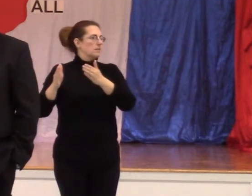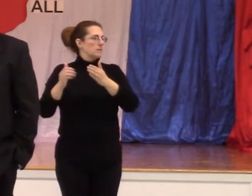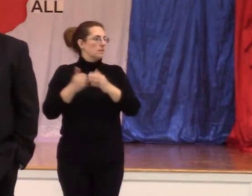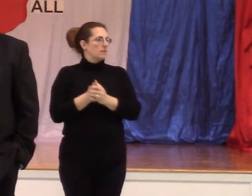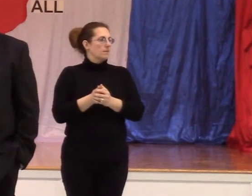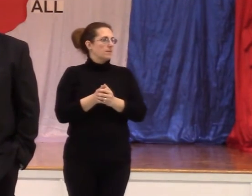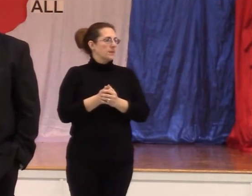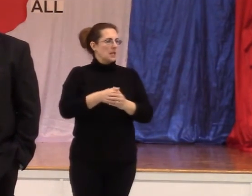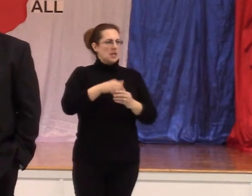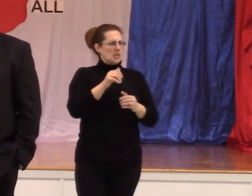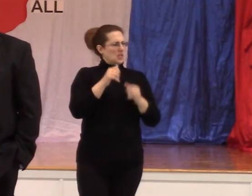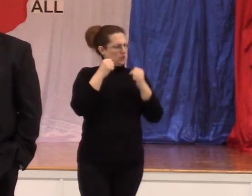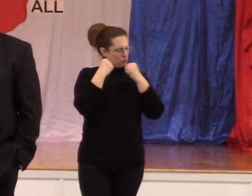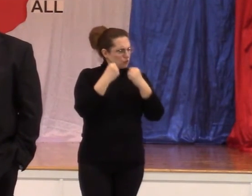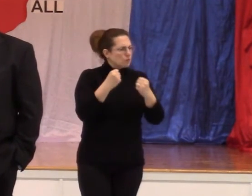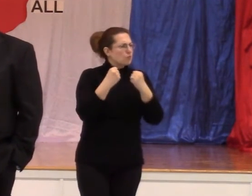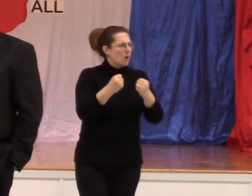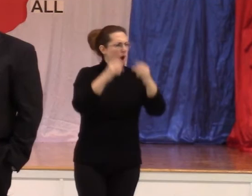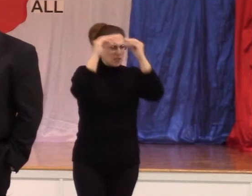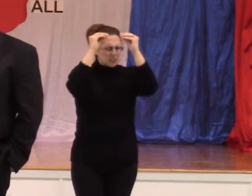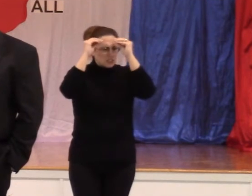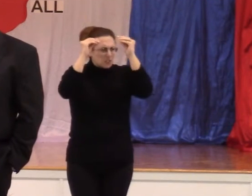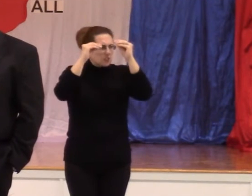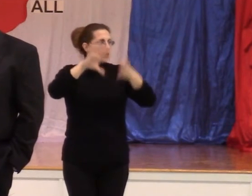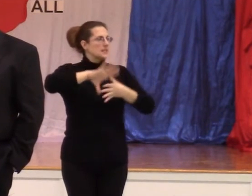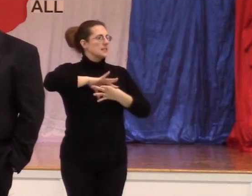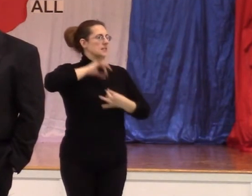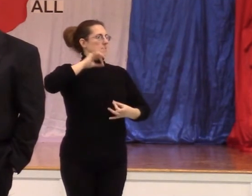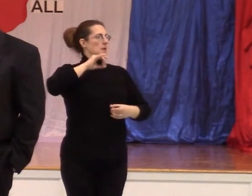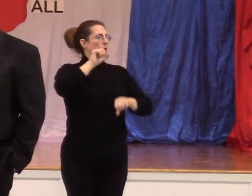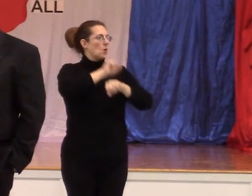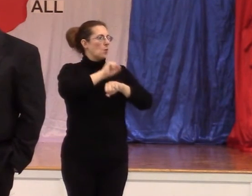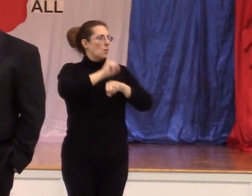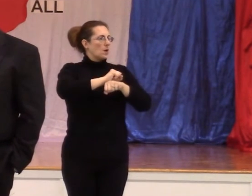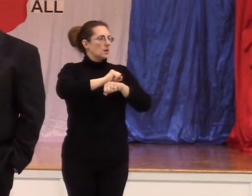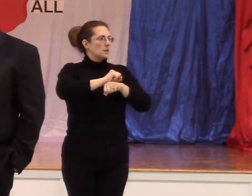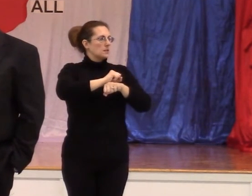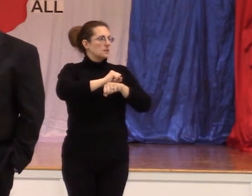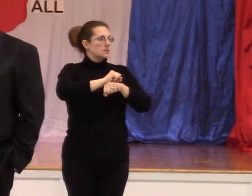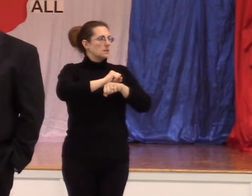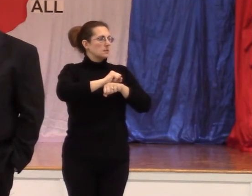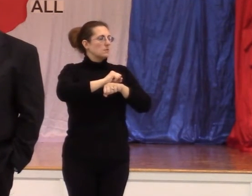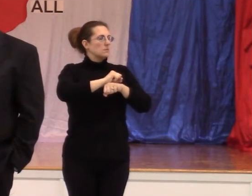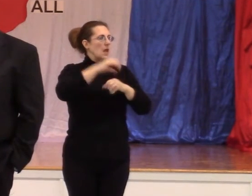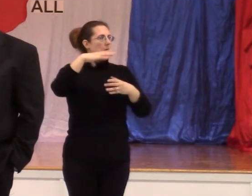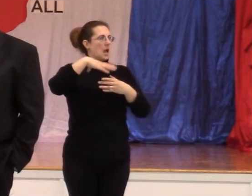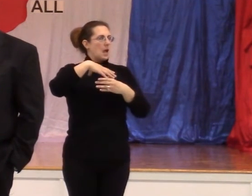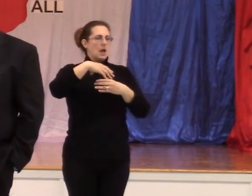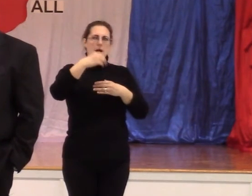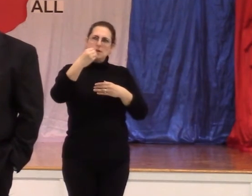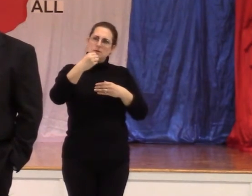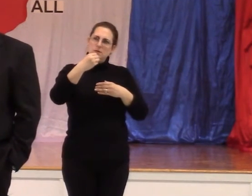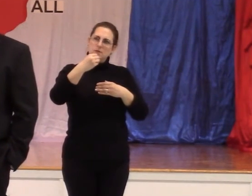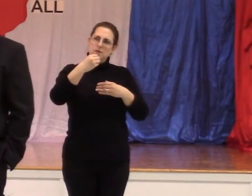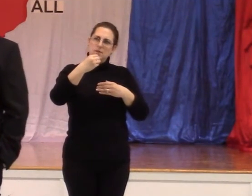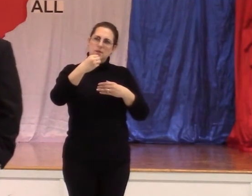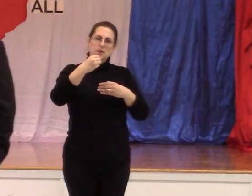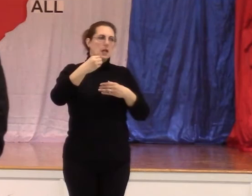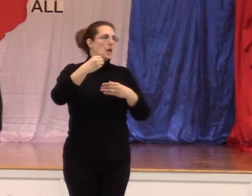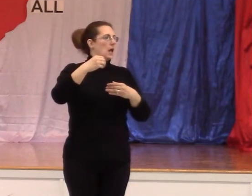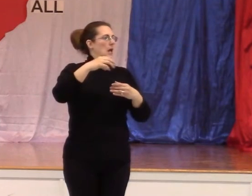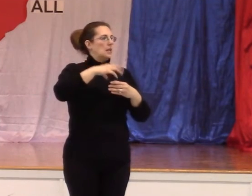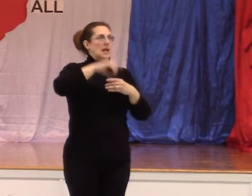He firmly teaches that the Spirit works outside of means. Lightning bolts from the